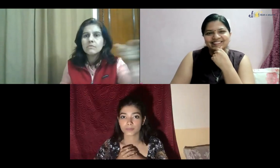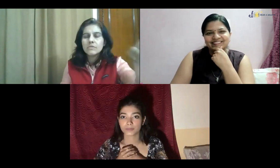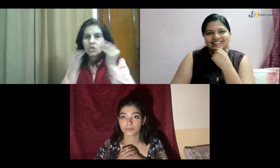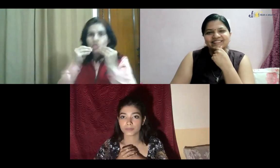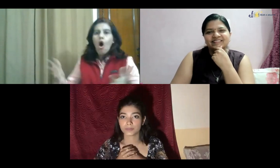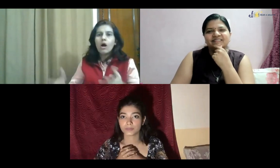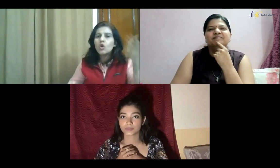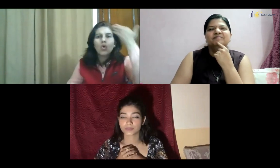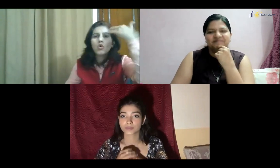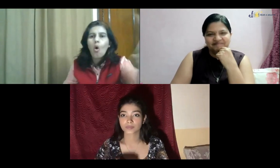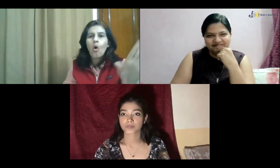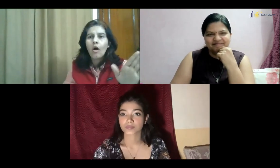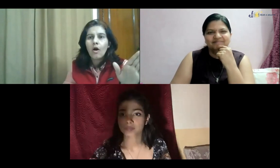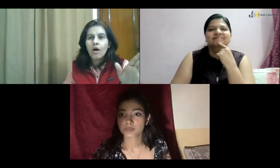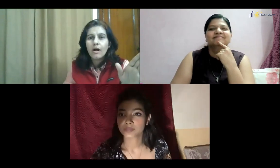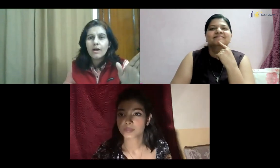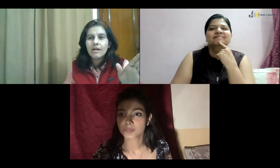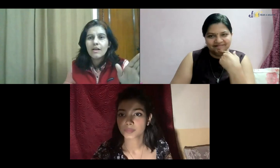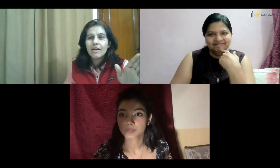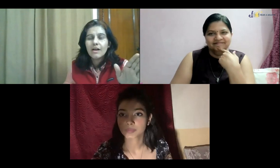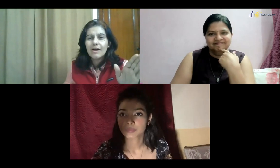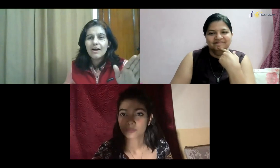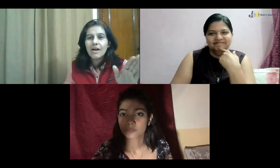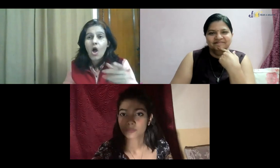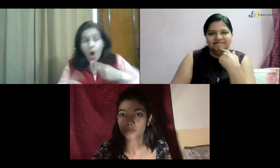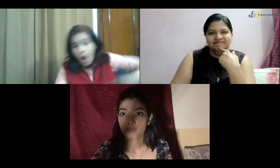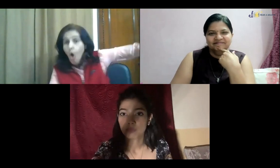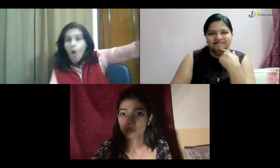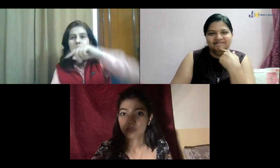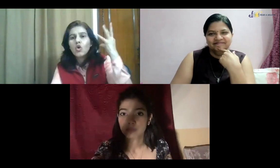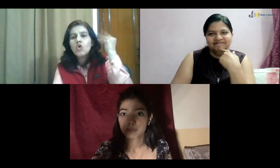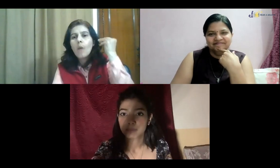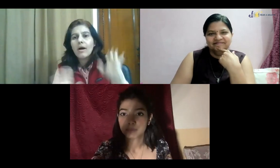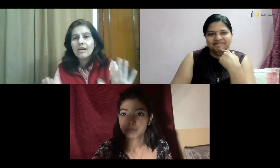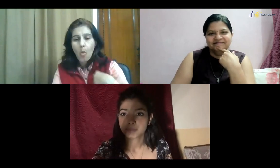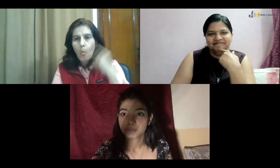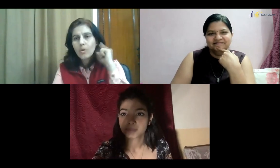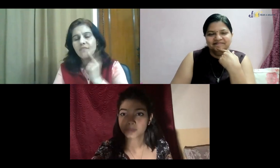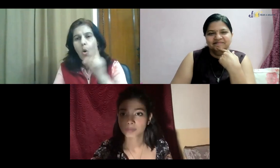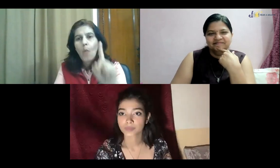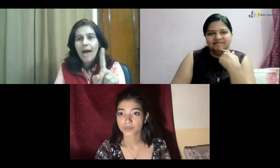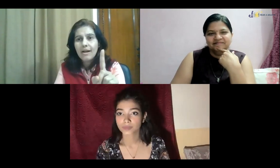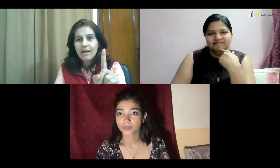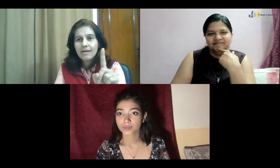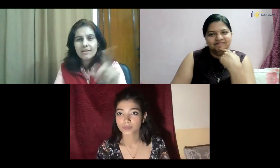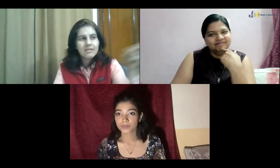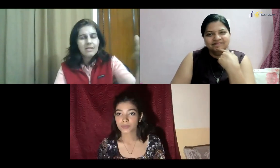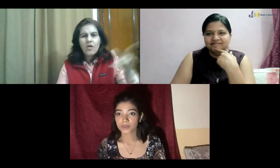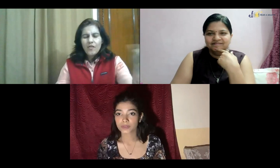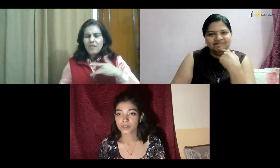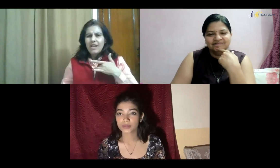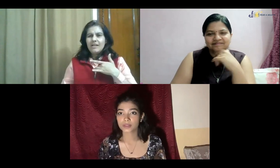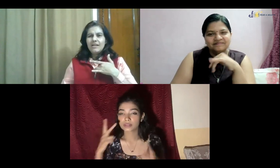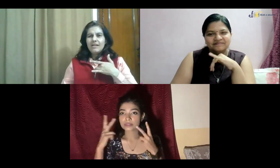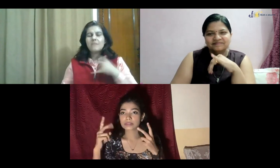told them that she is deaf. They don't know that I am a deaf student studying in their college. All other hearing people are